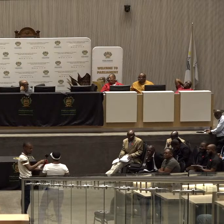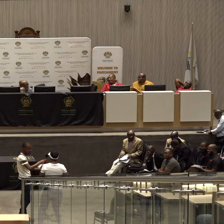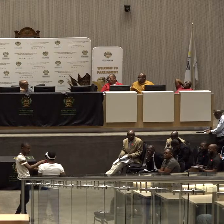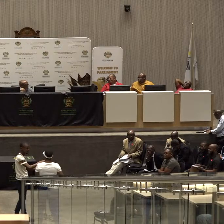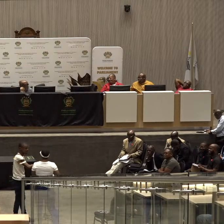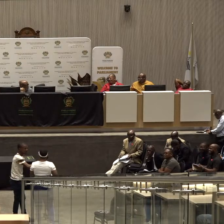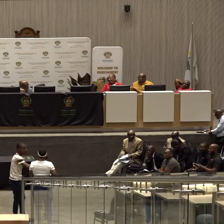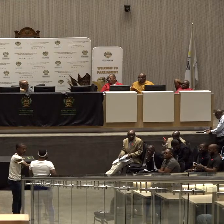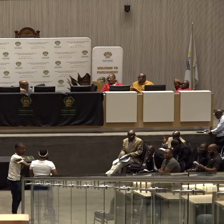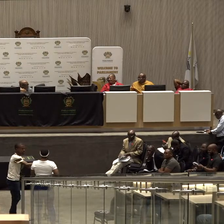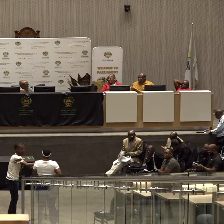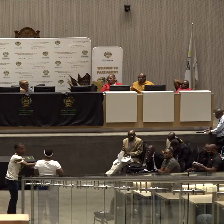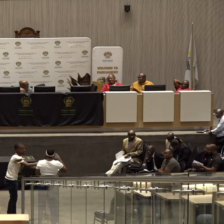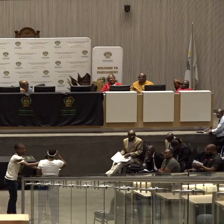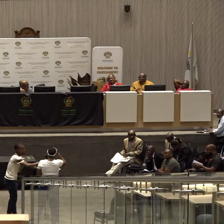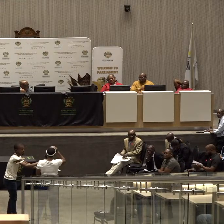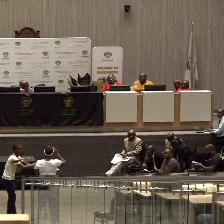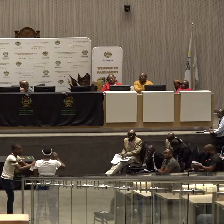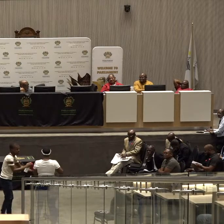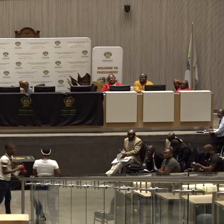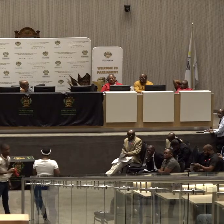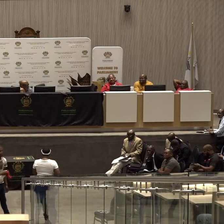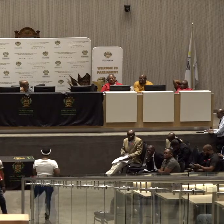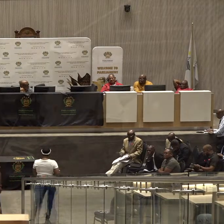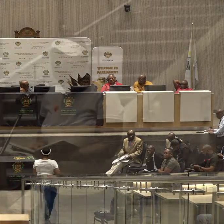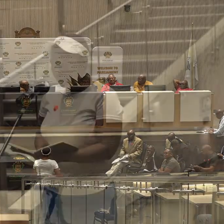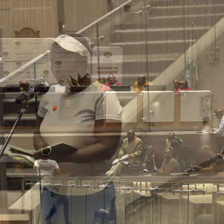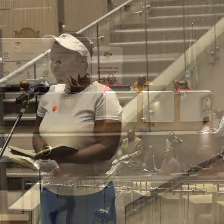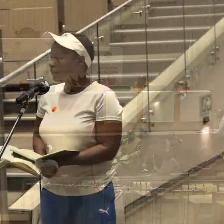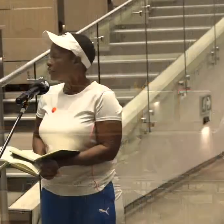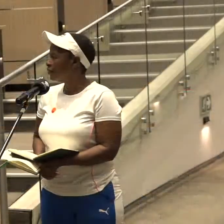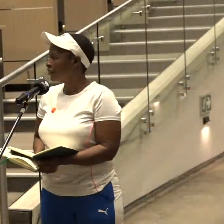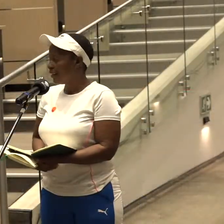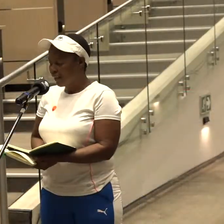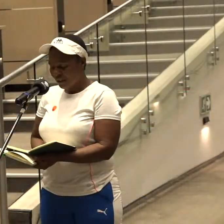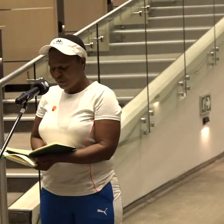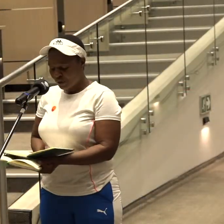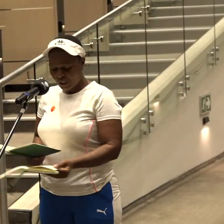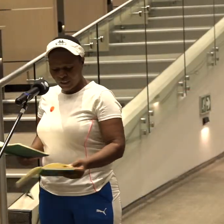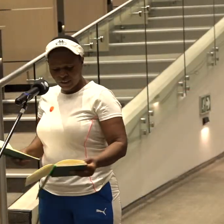what's up everybody